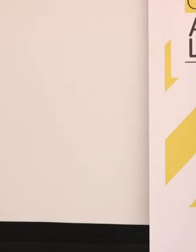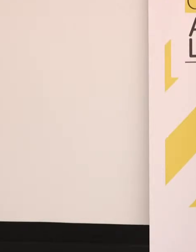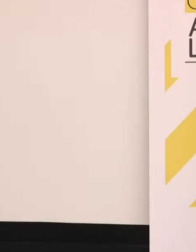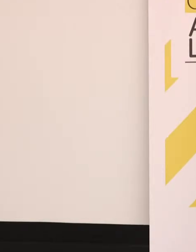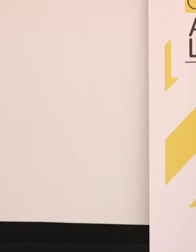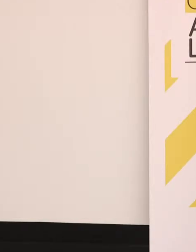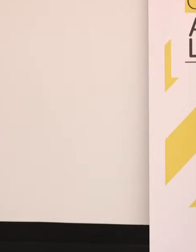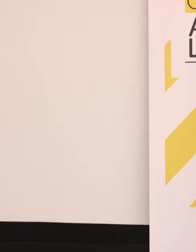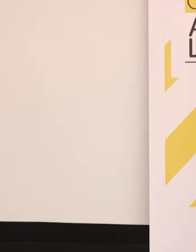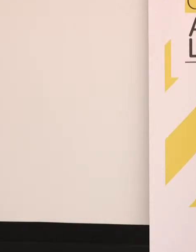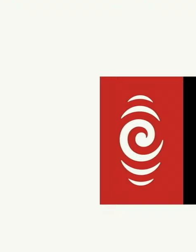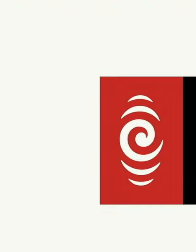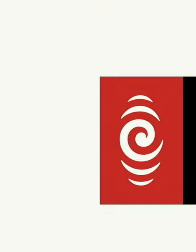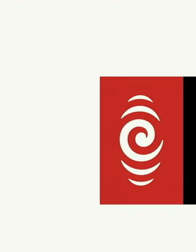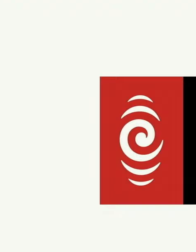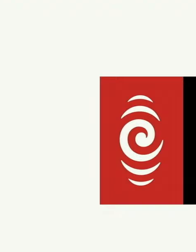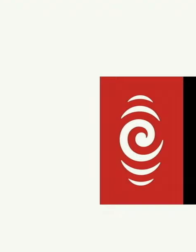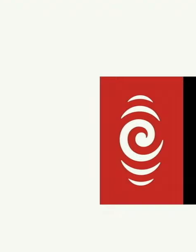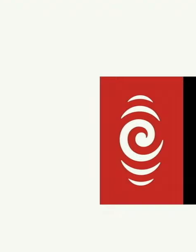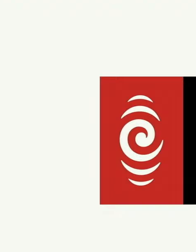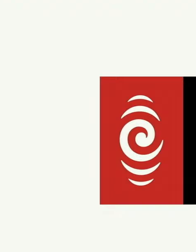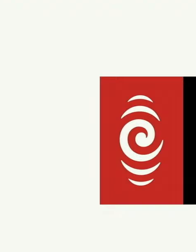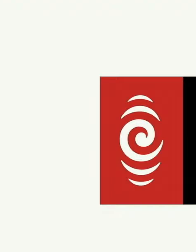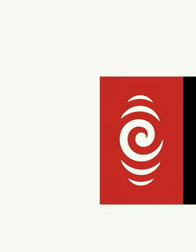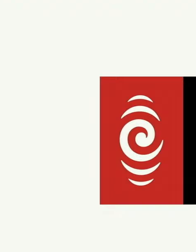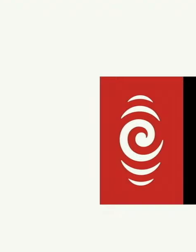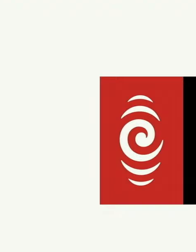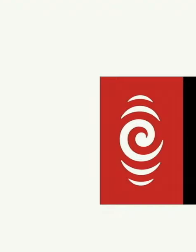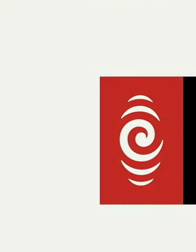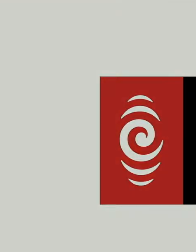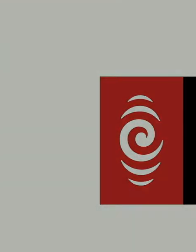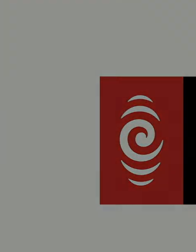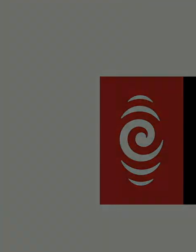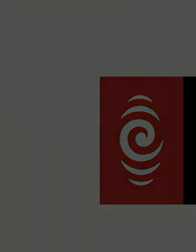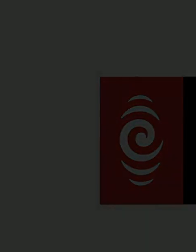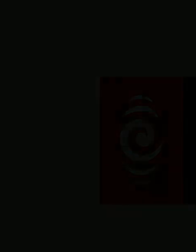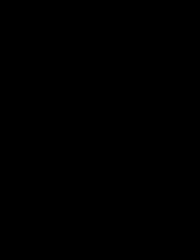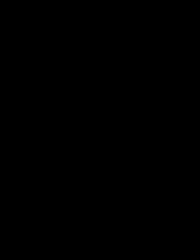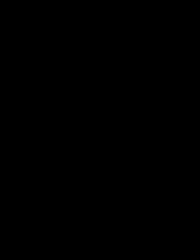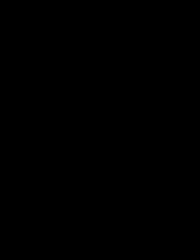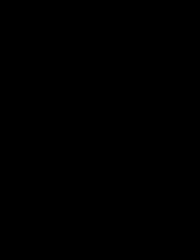You cannot appear shocked. My children